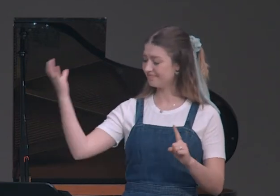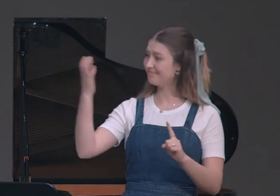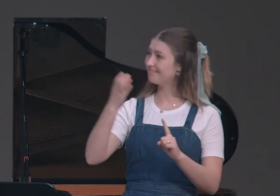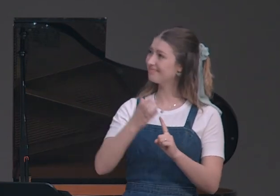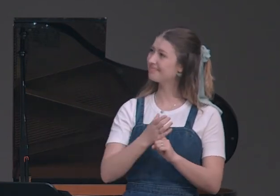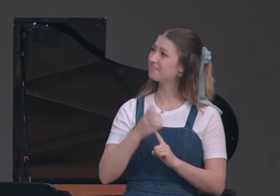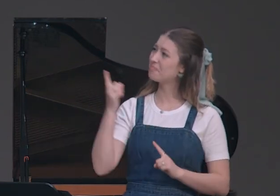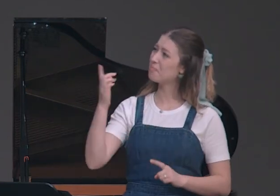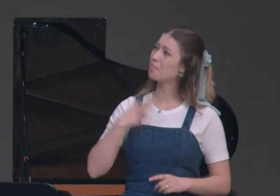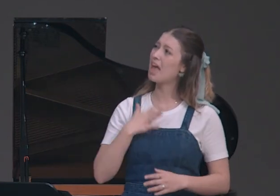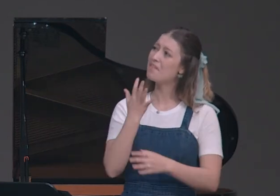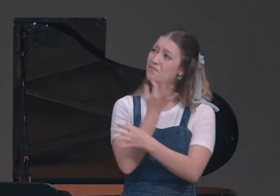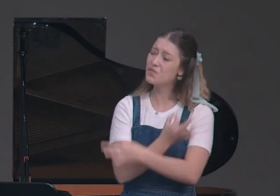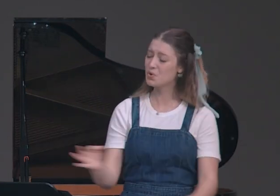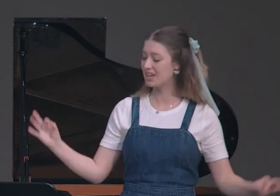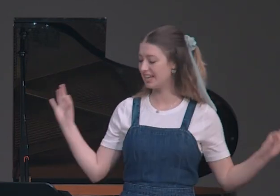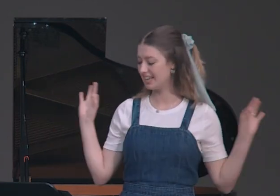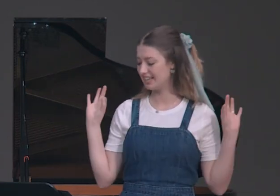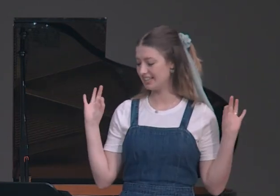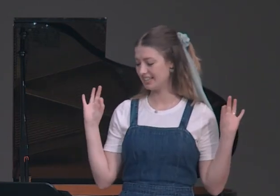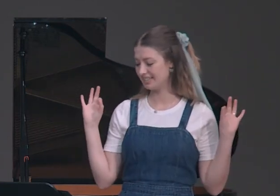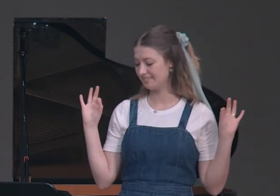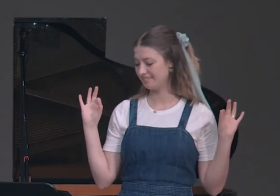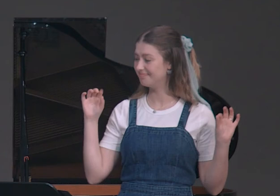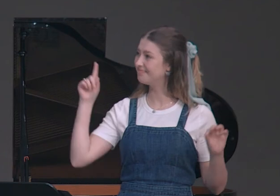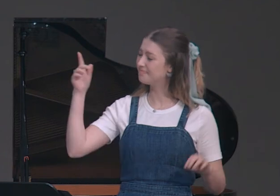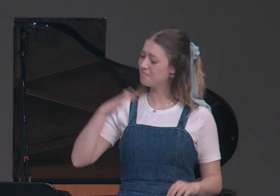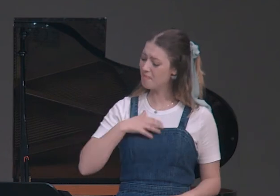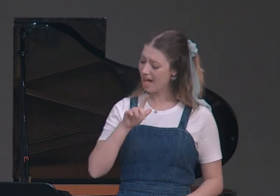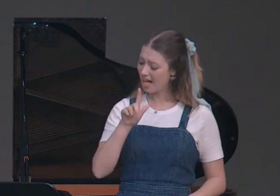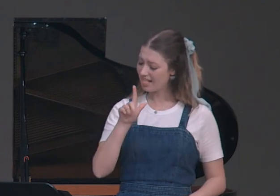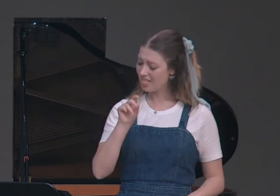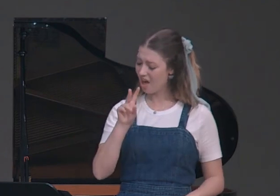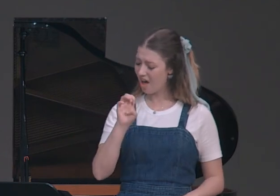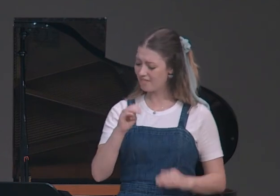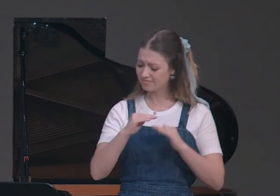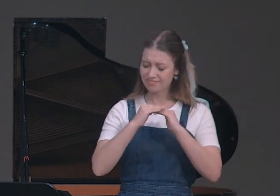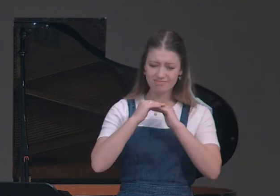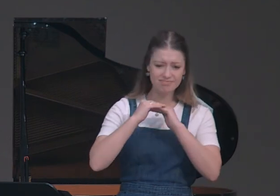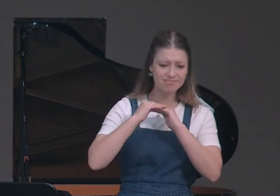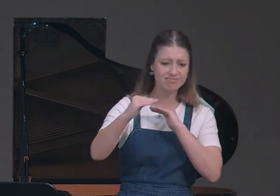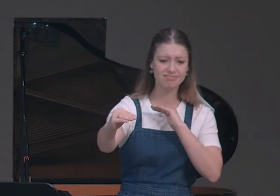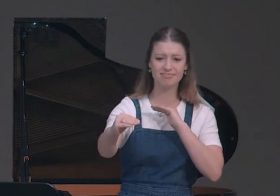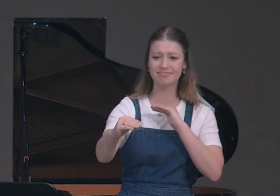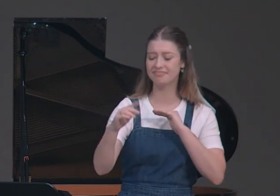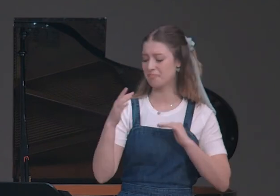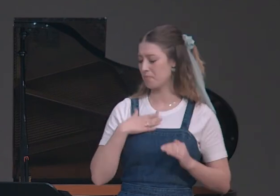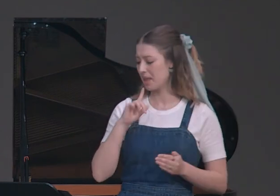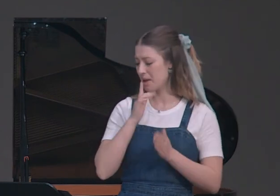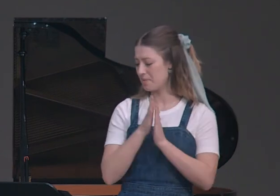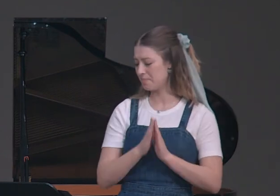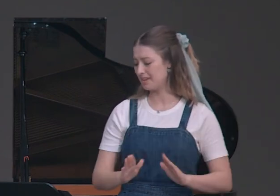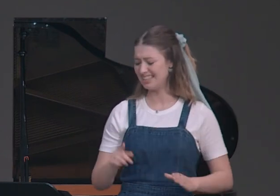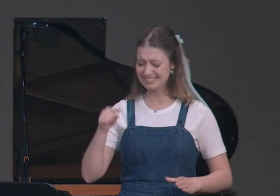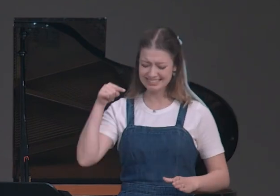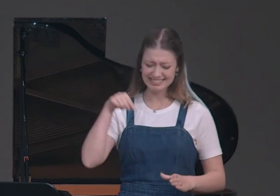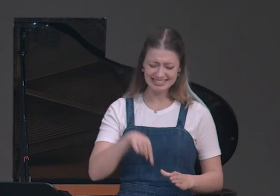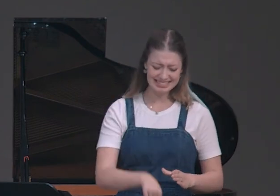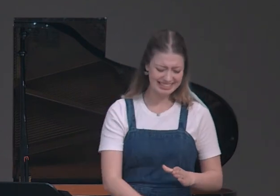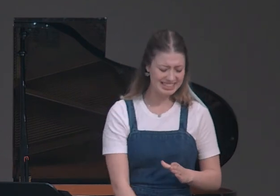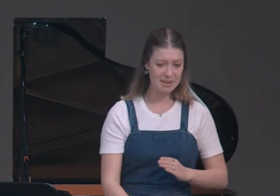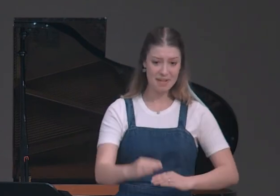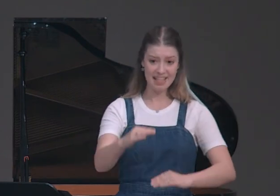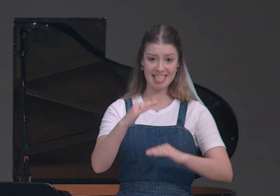my righteousness and freedom, my steadfast love, my deep